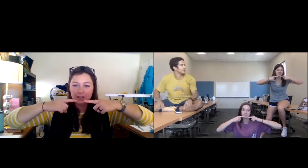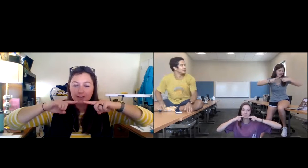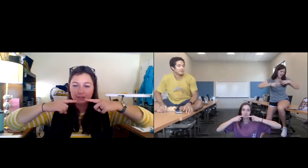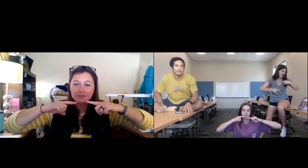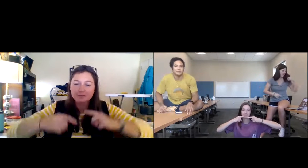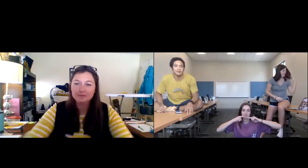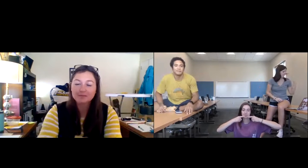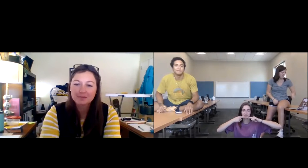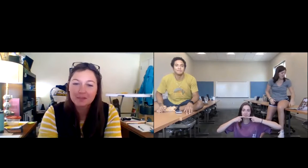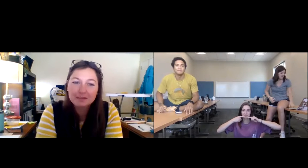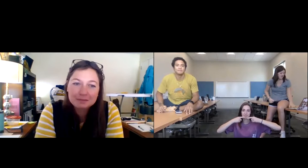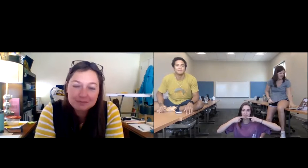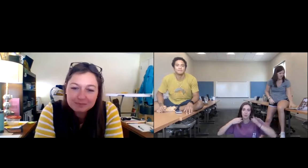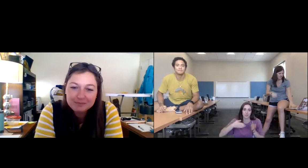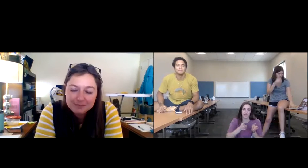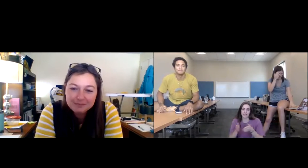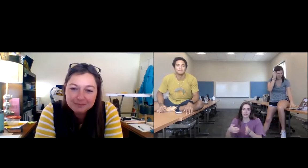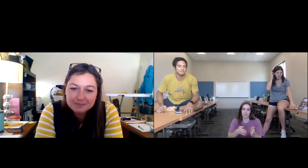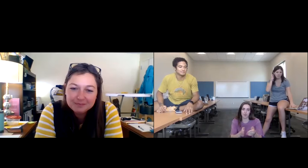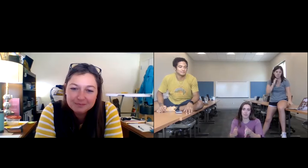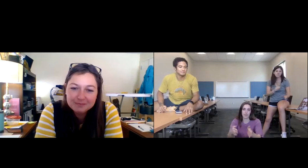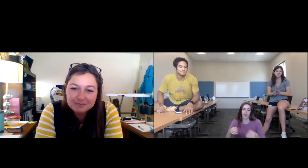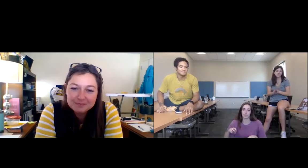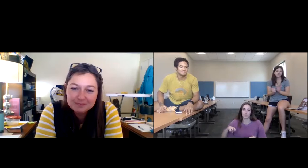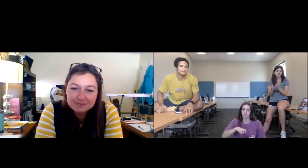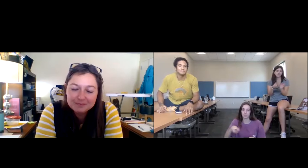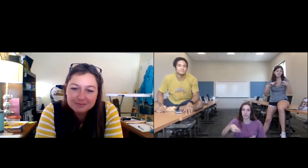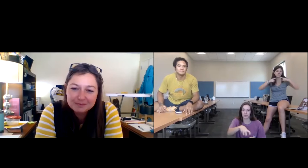thing. Mm-hmm. Corn maze would probably be a pathway or a pathway.